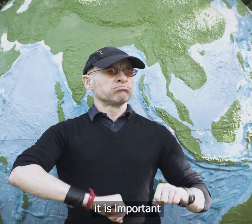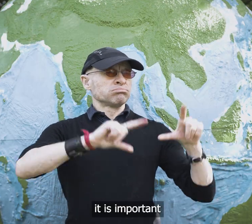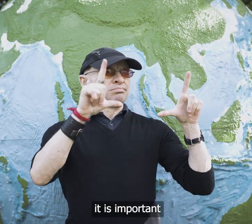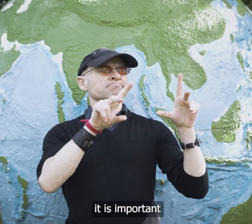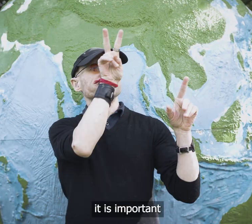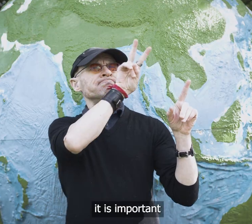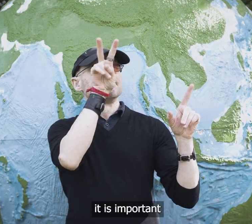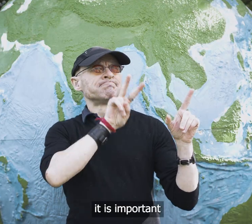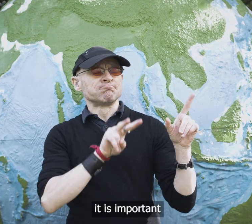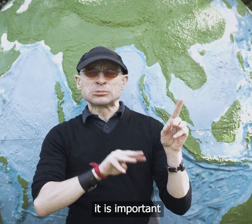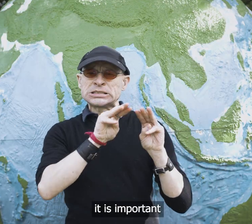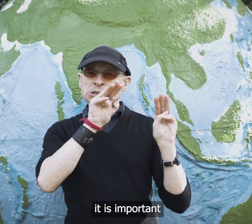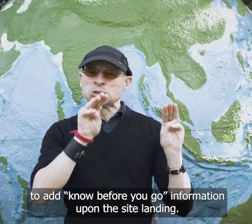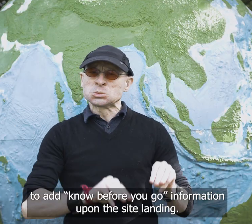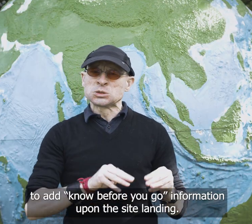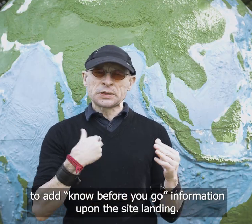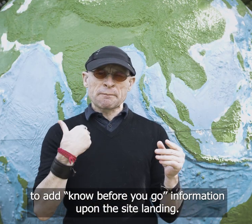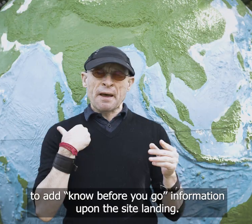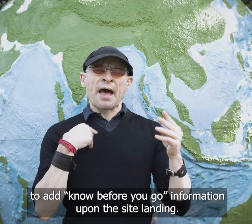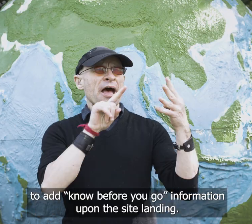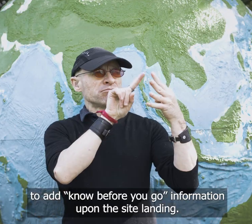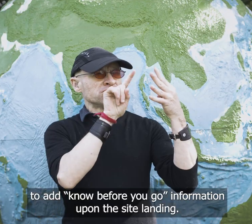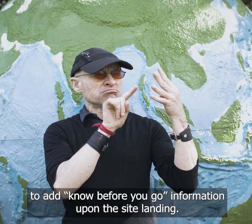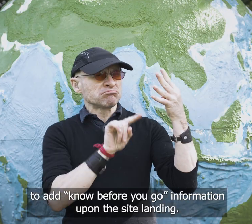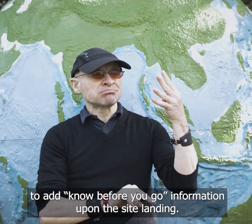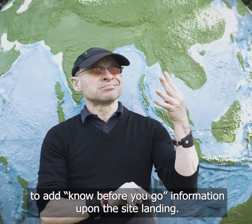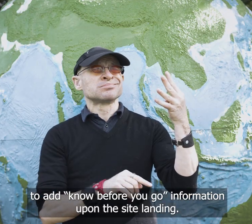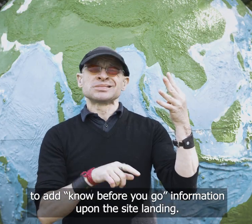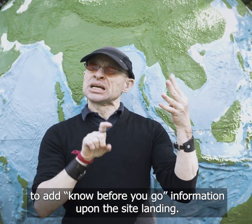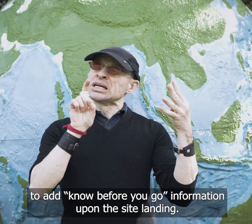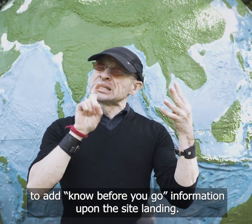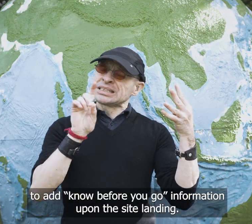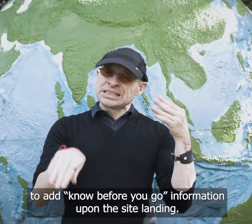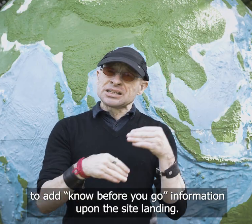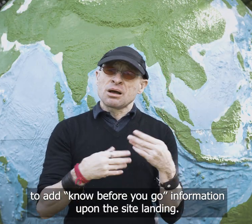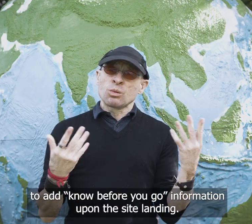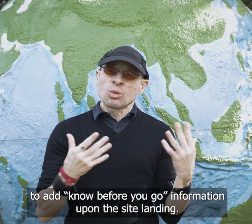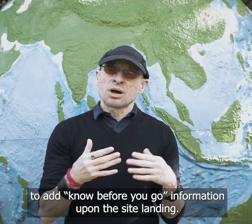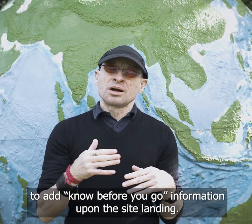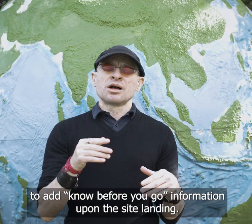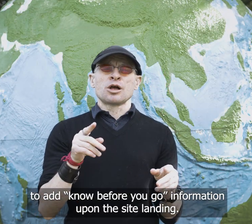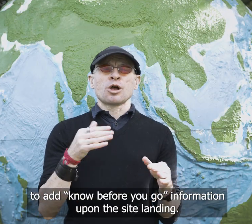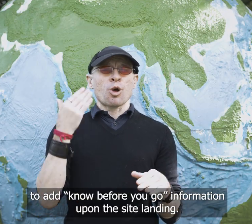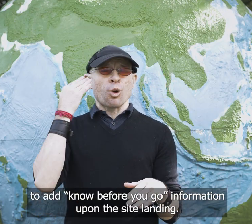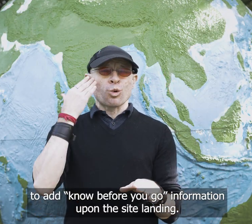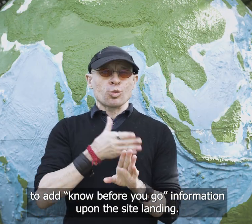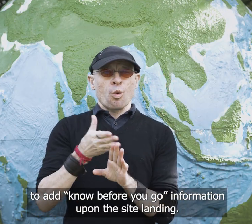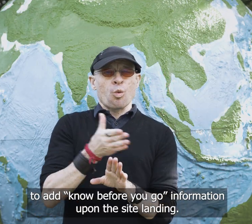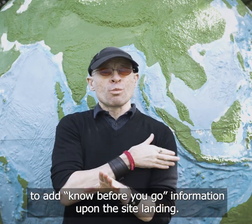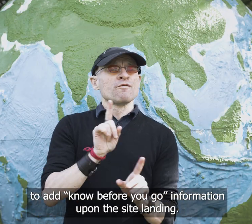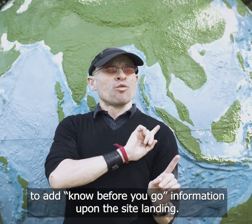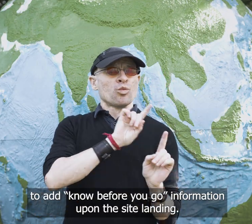it is important to add "Know Before You Go" information upon the site landing.